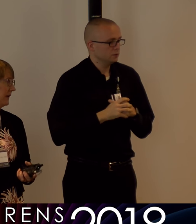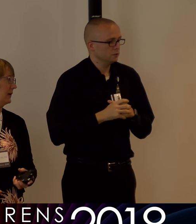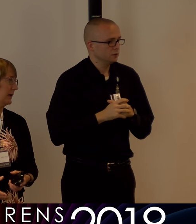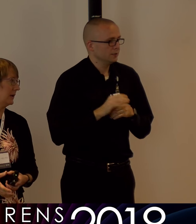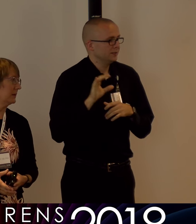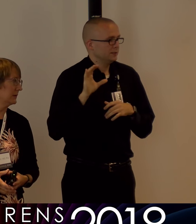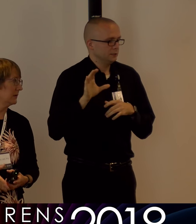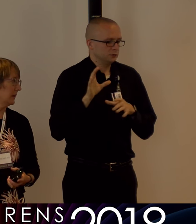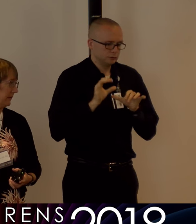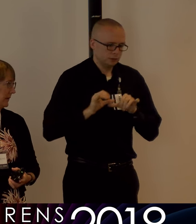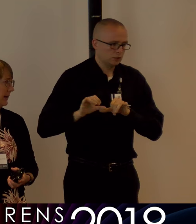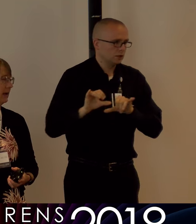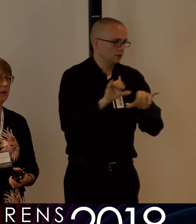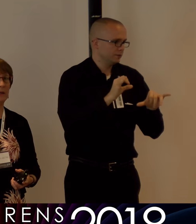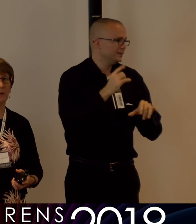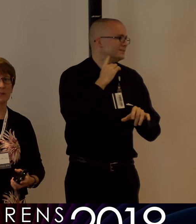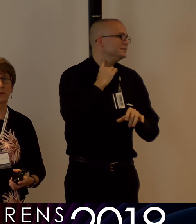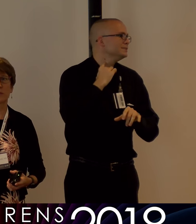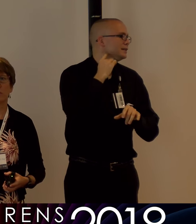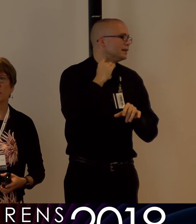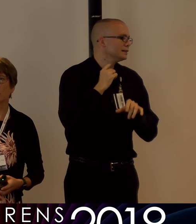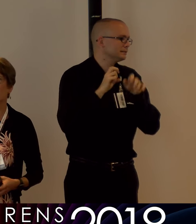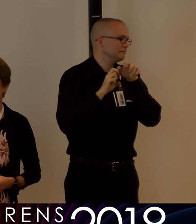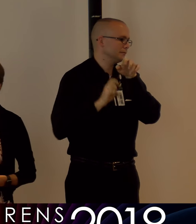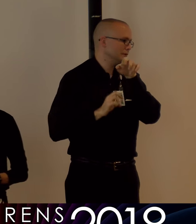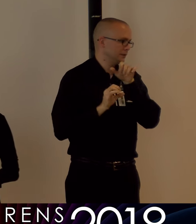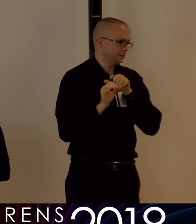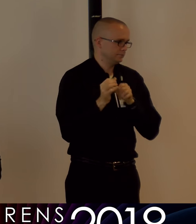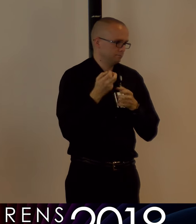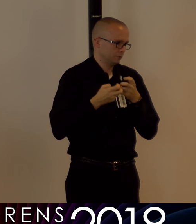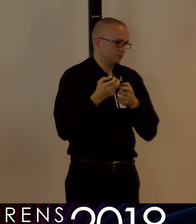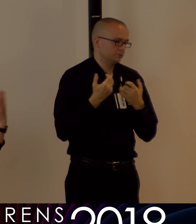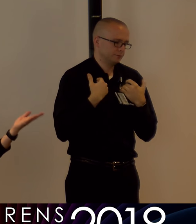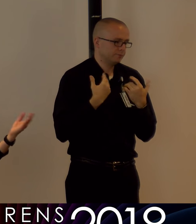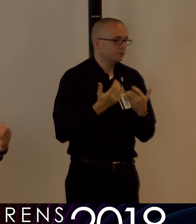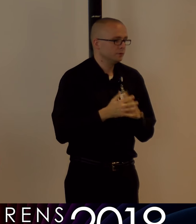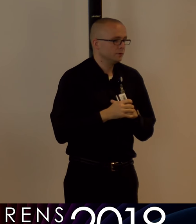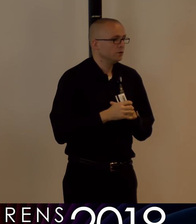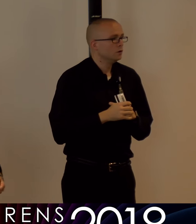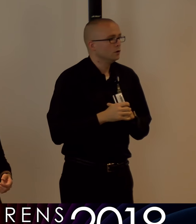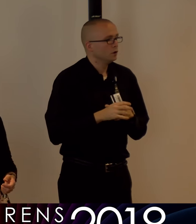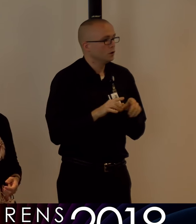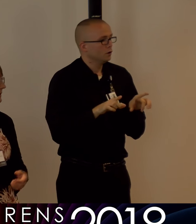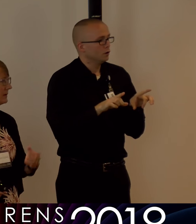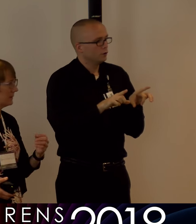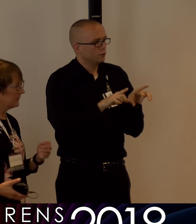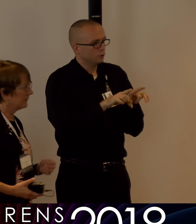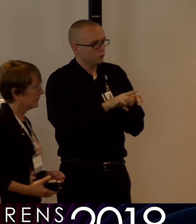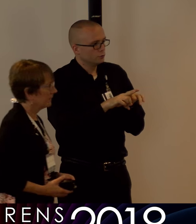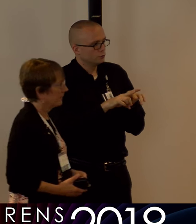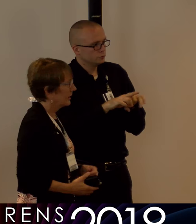are very common in the neck area and also throughout the spine and can lead to scoliosis.